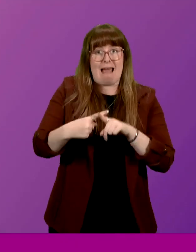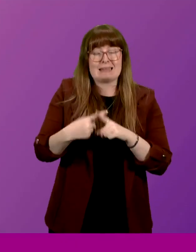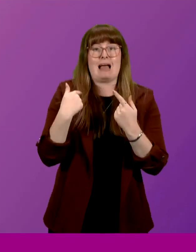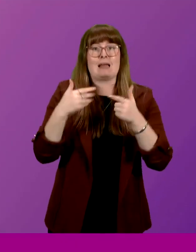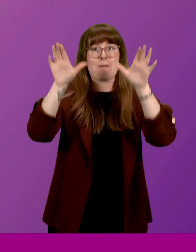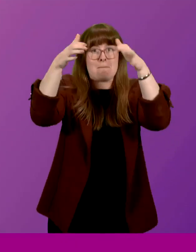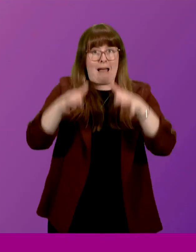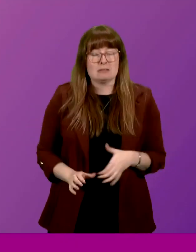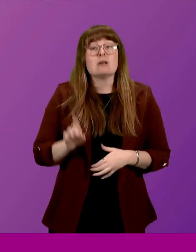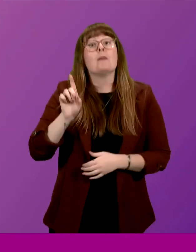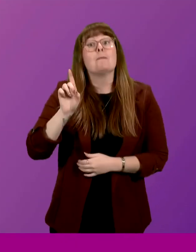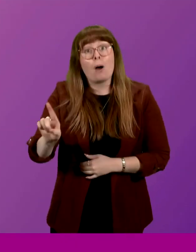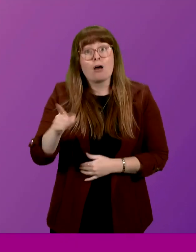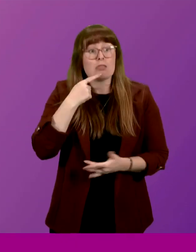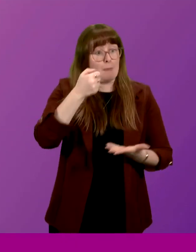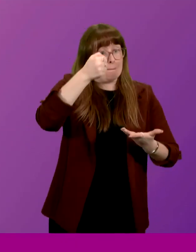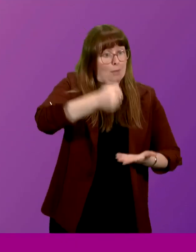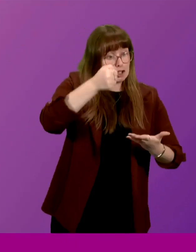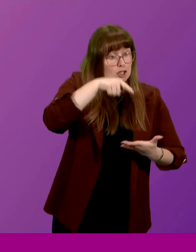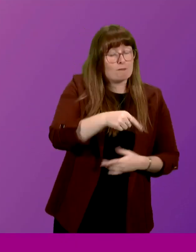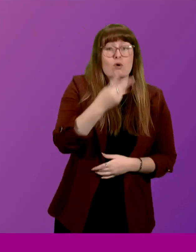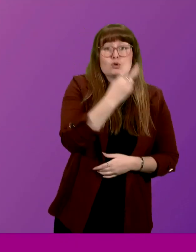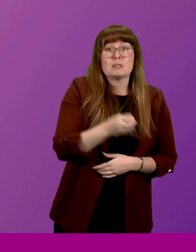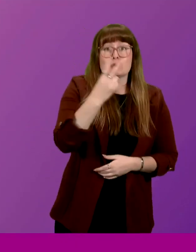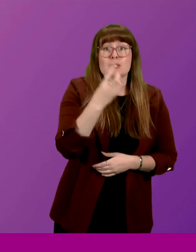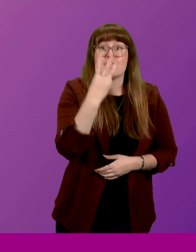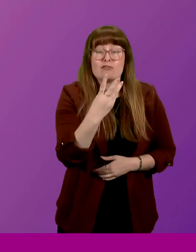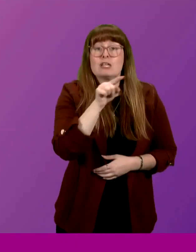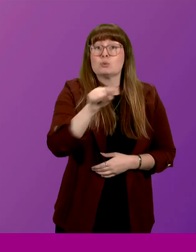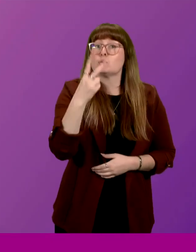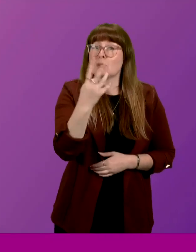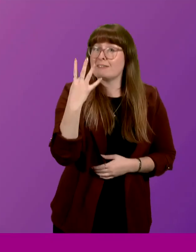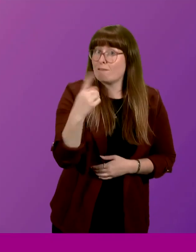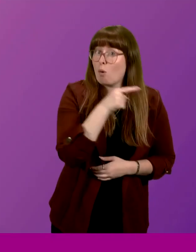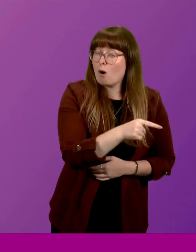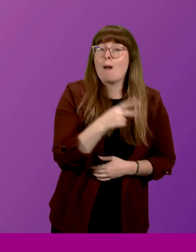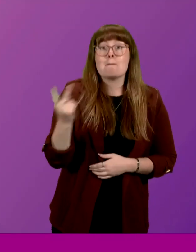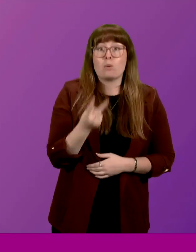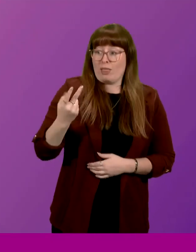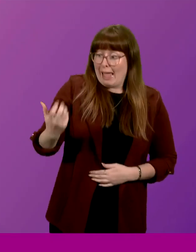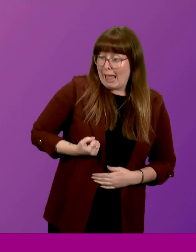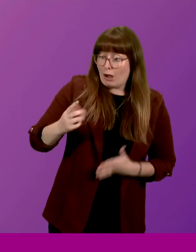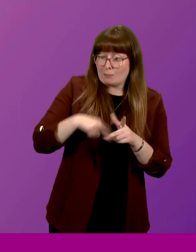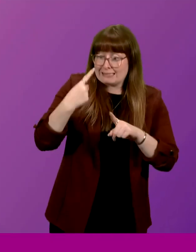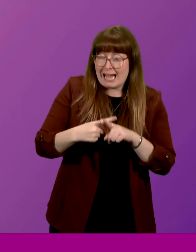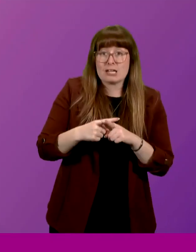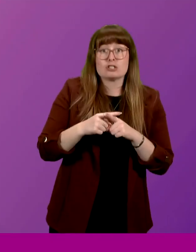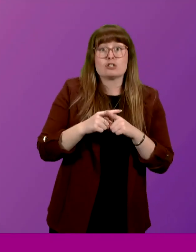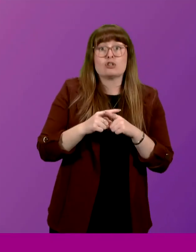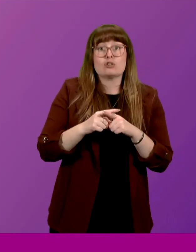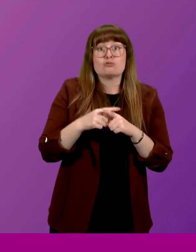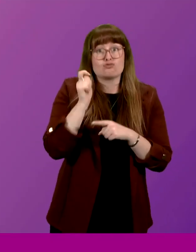bans, but yet in the budget of 2023-2024, both income tax rates and income tax